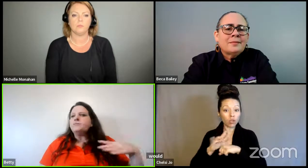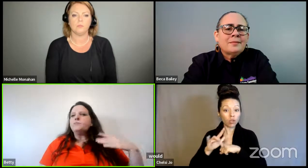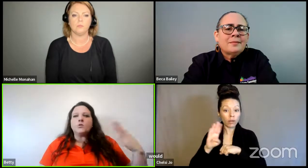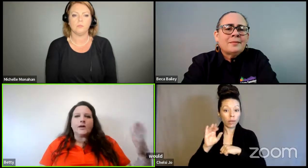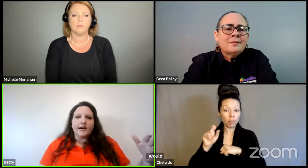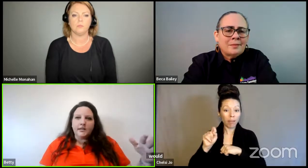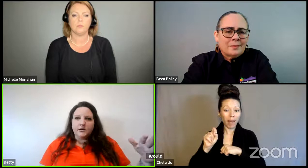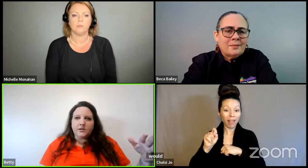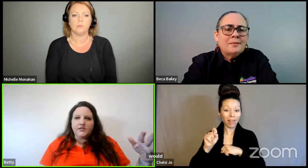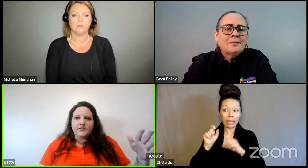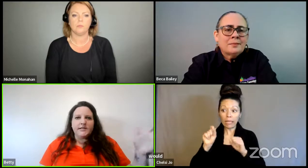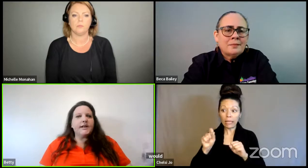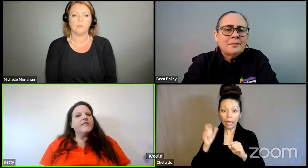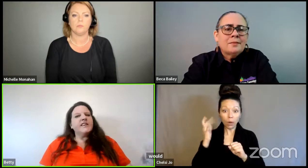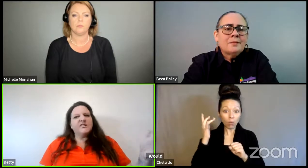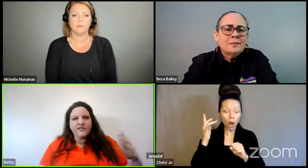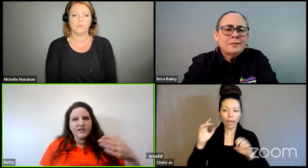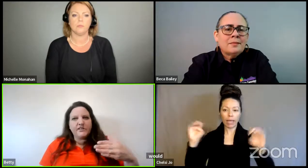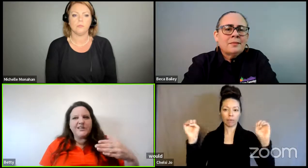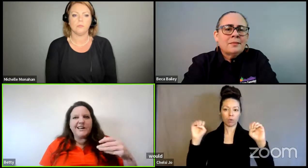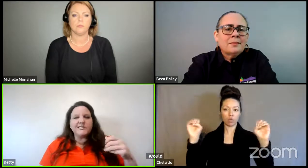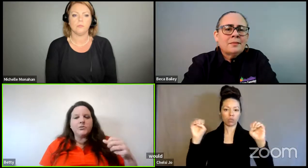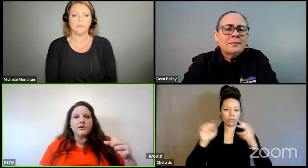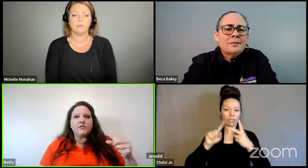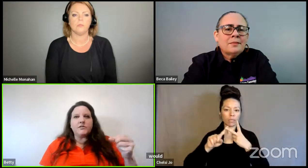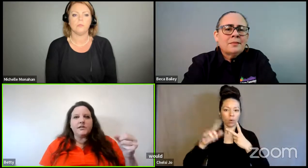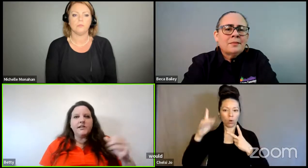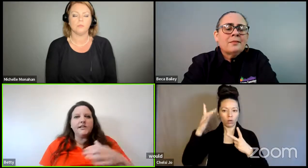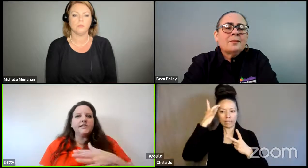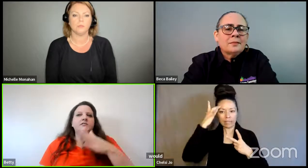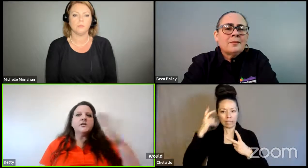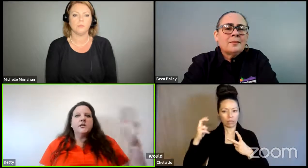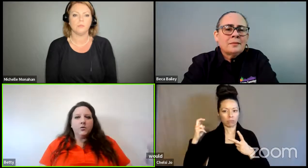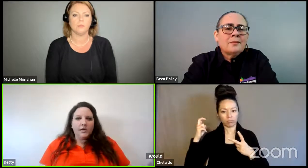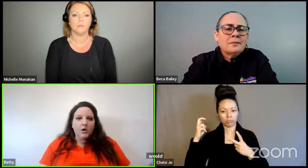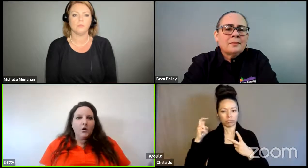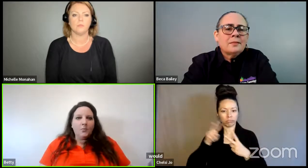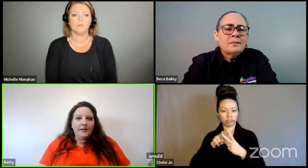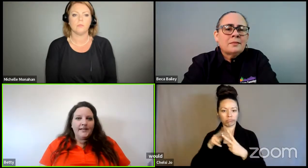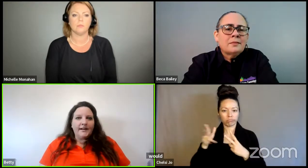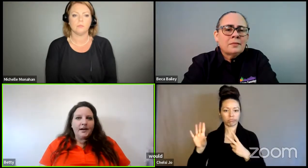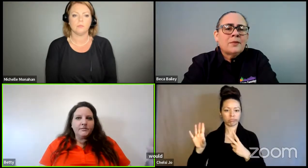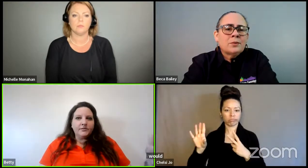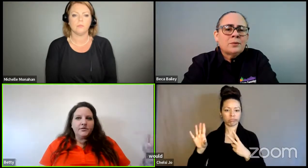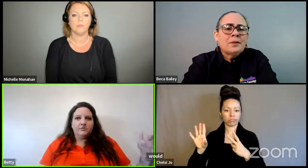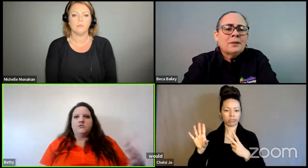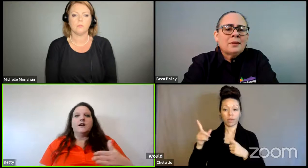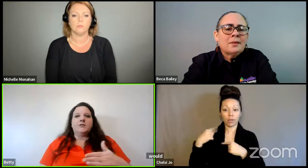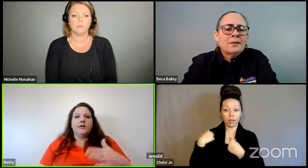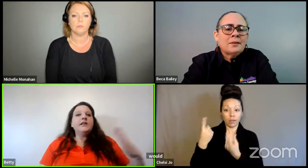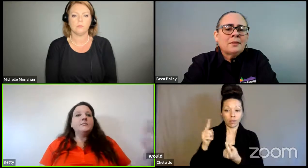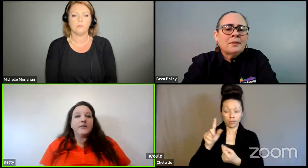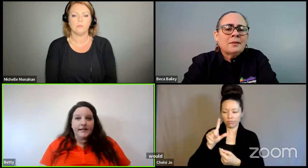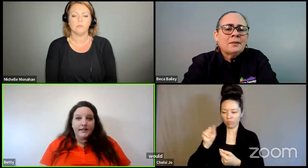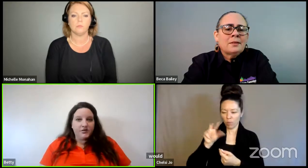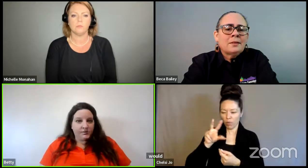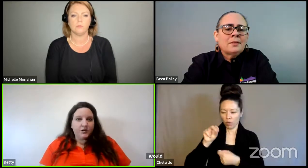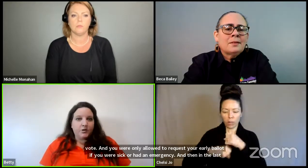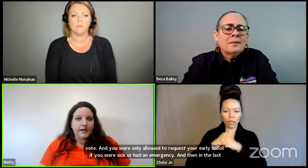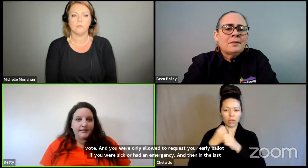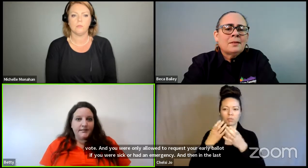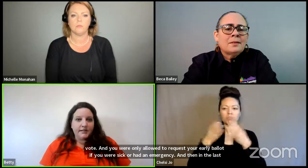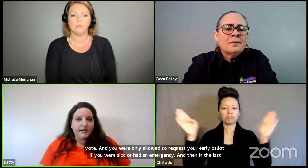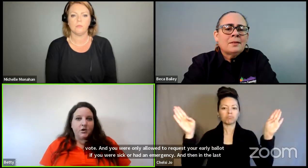sick or had an emergency. And then in the last 20, 30 years, we opened that up to allow anybody